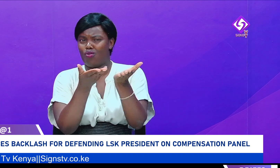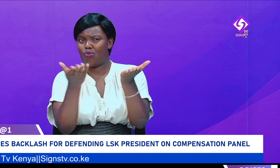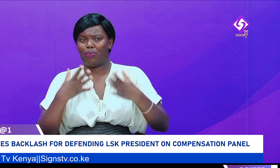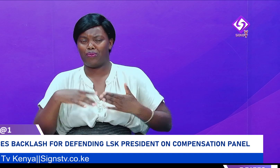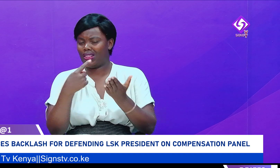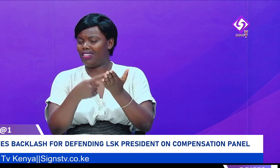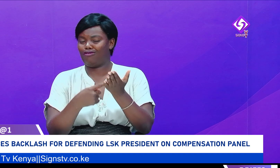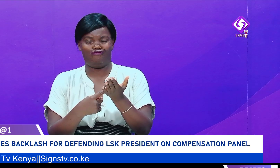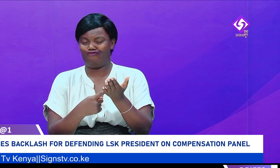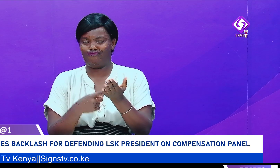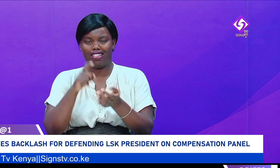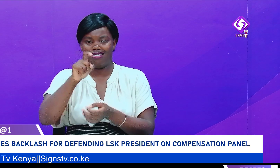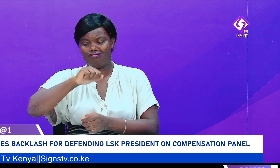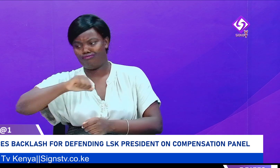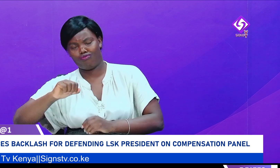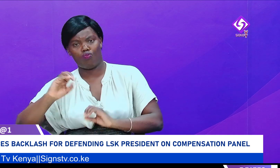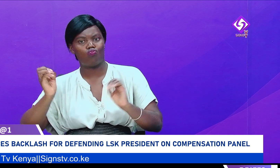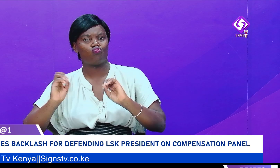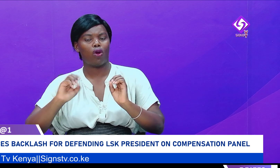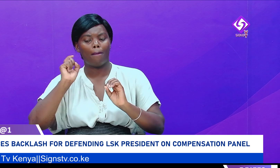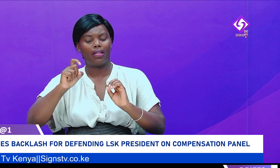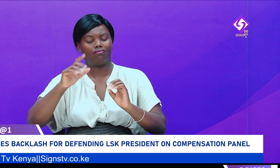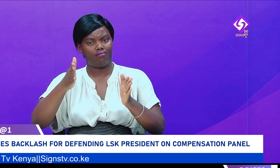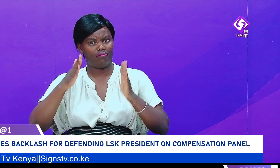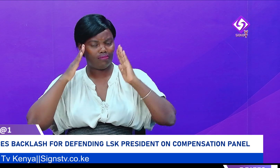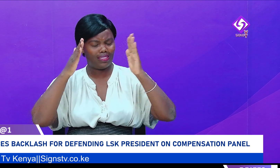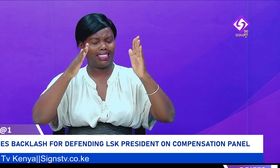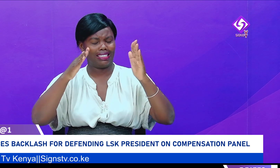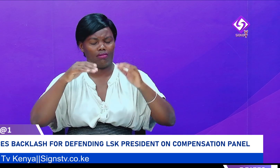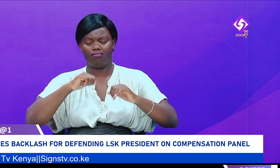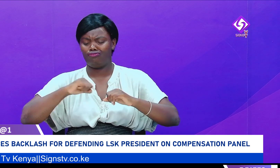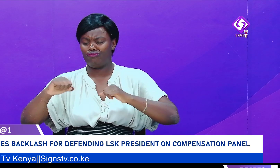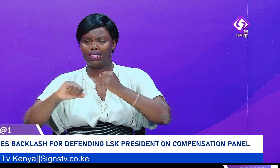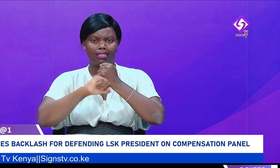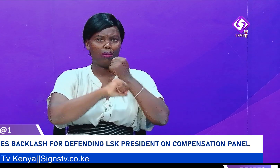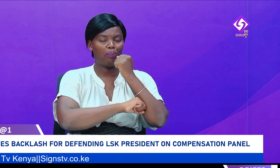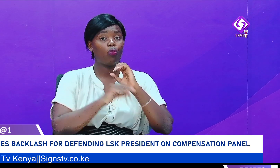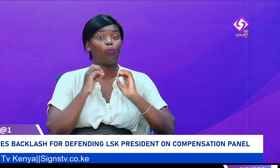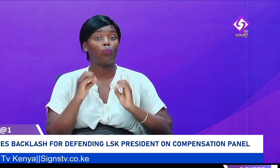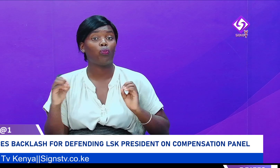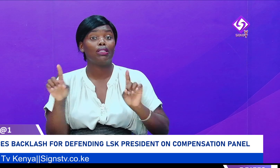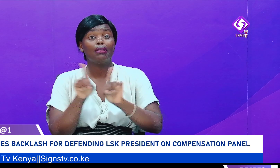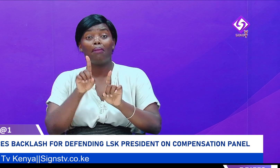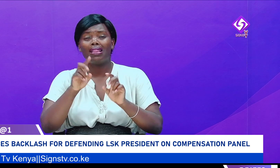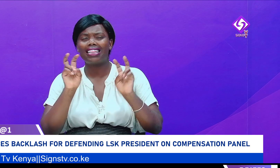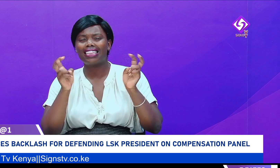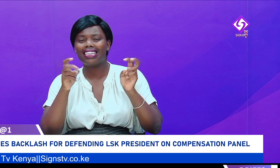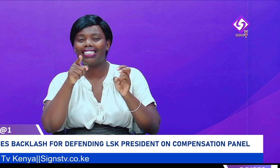be seen as taking a side in a matter that has generated public debate. The